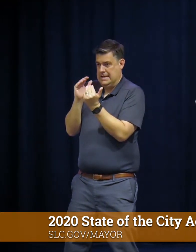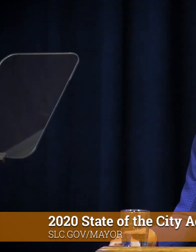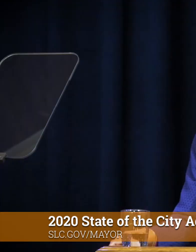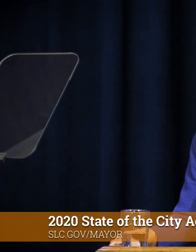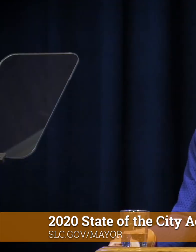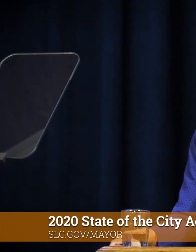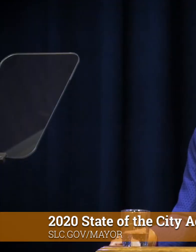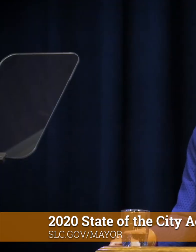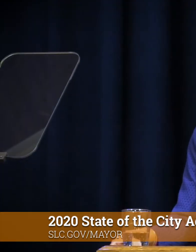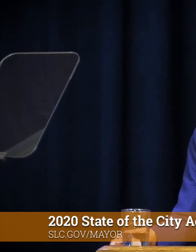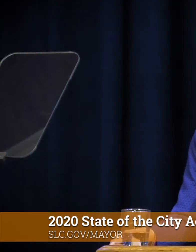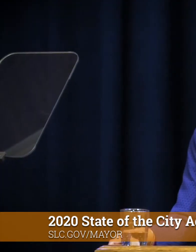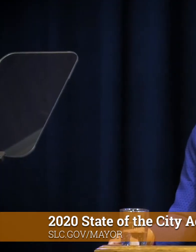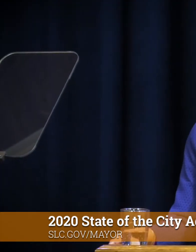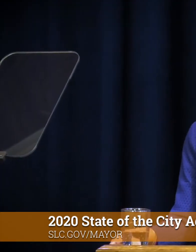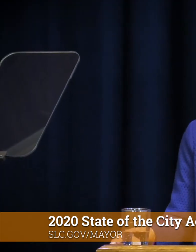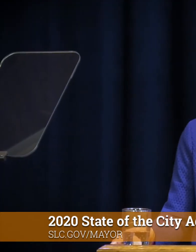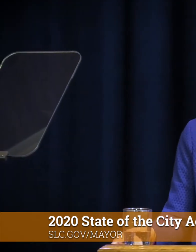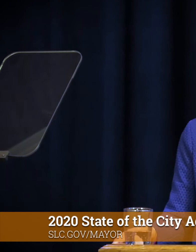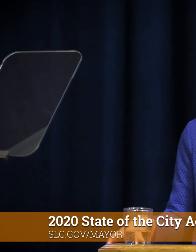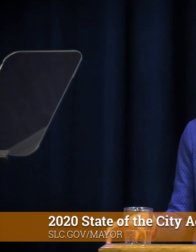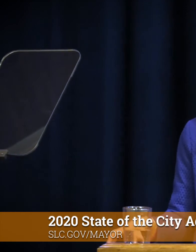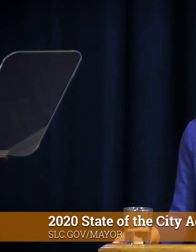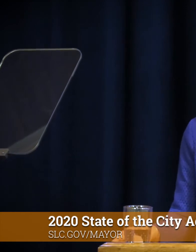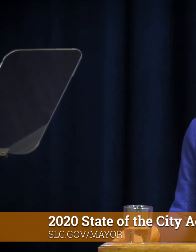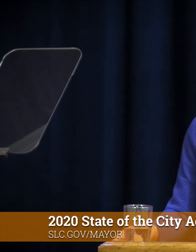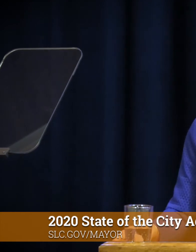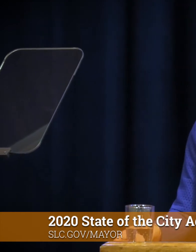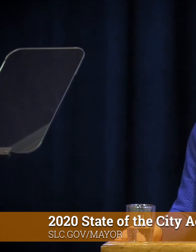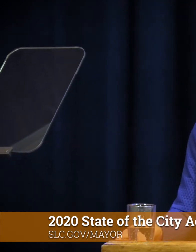City. Together, we'll take steps